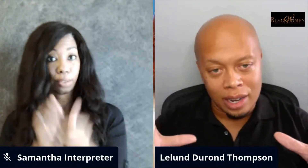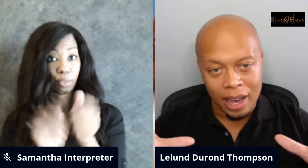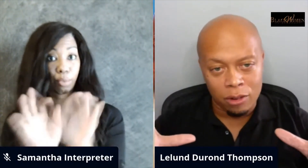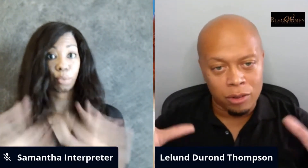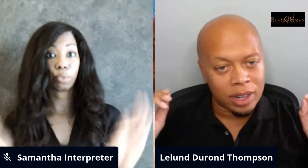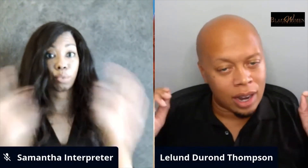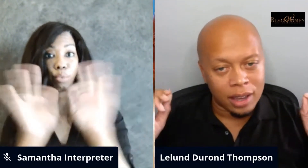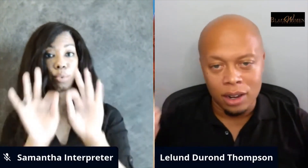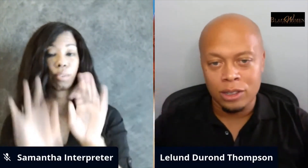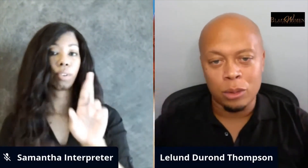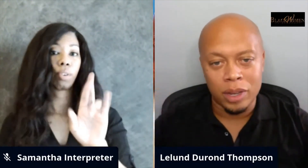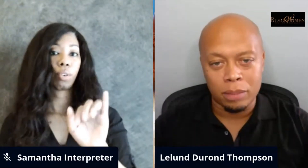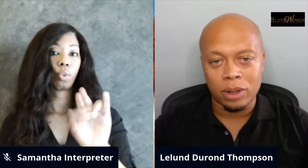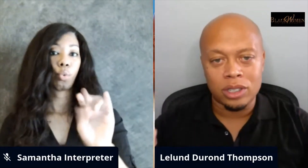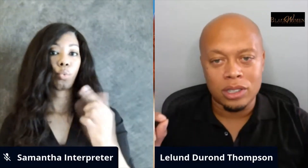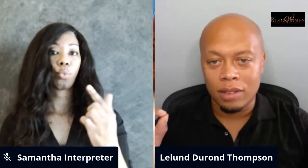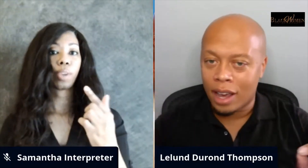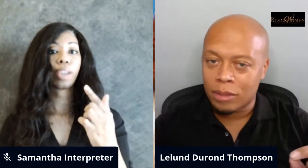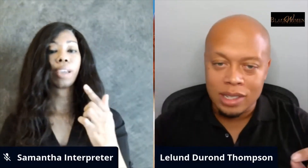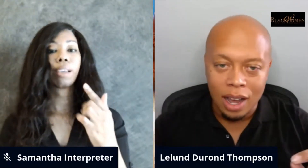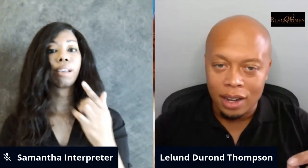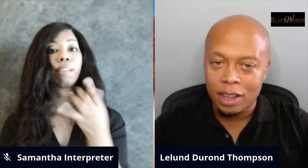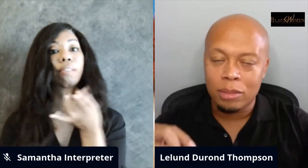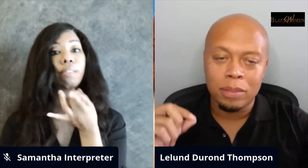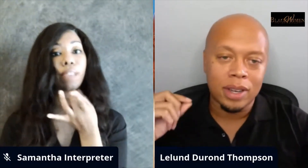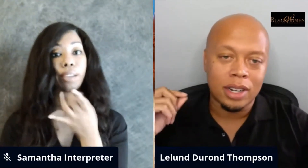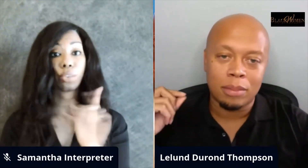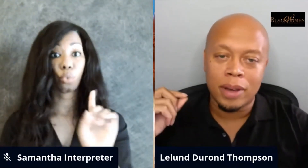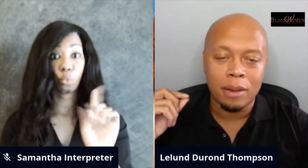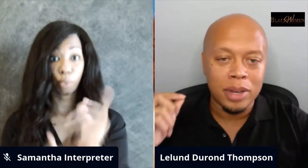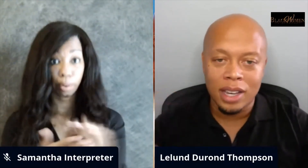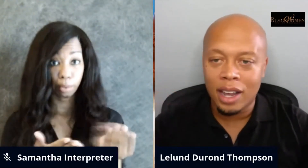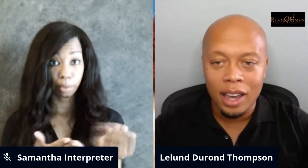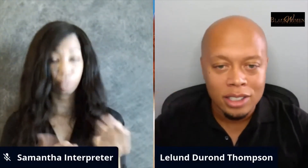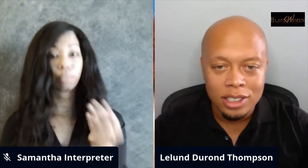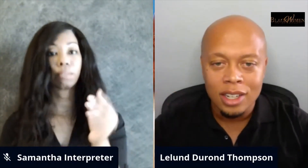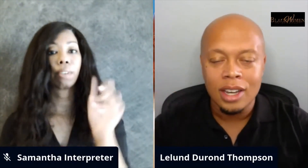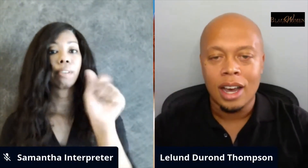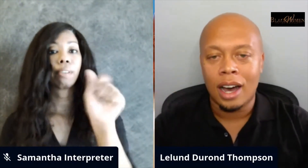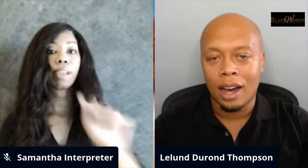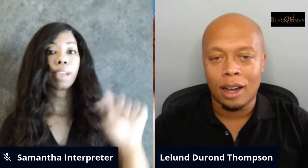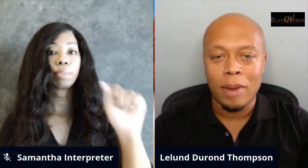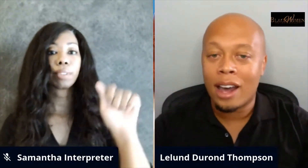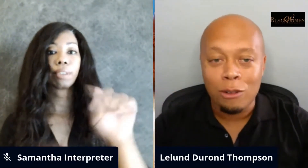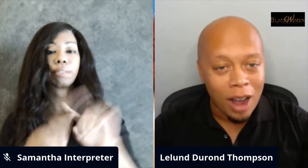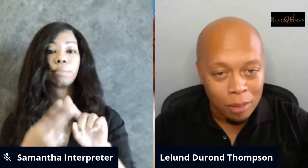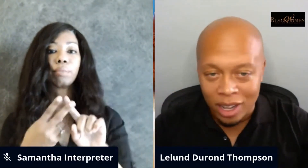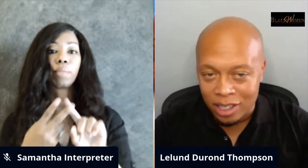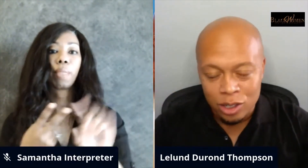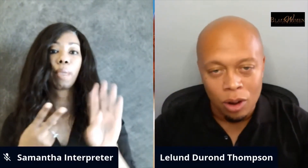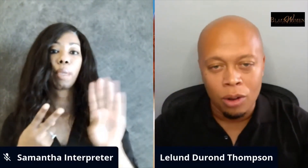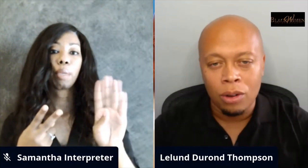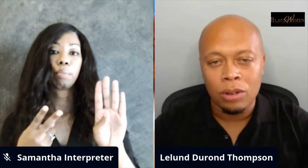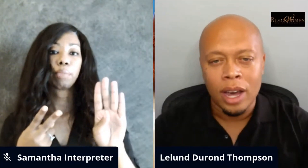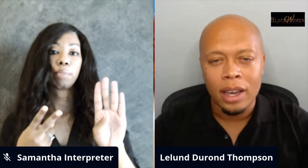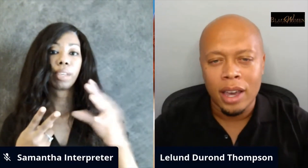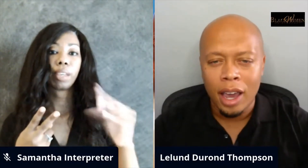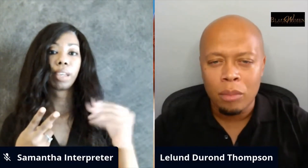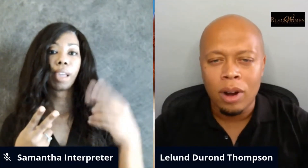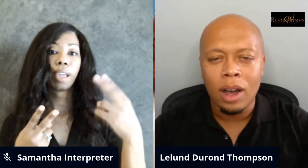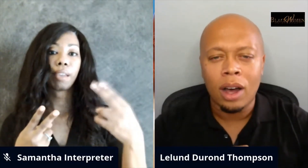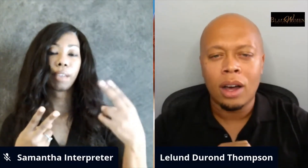ring light can also be purchased on Amazon. It can be picked up at B&H. Adorama. These are all